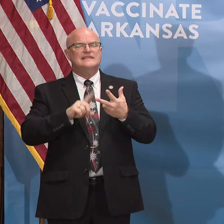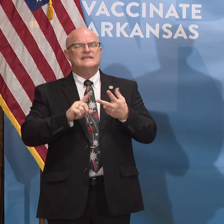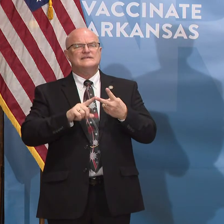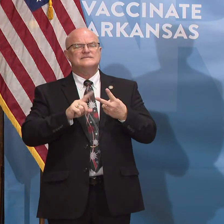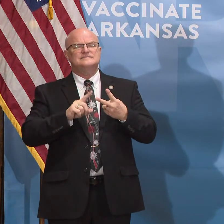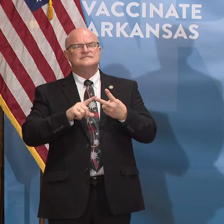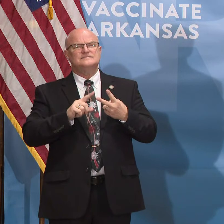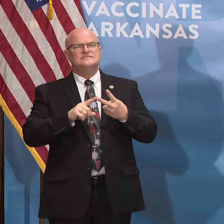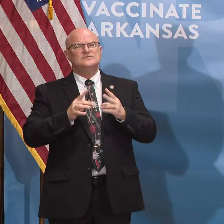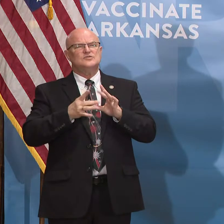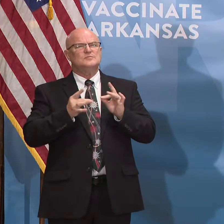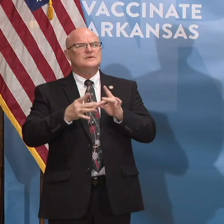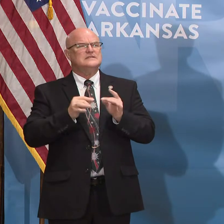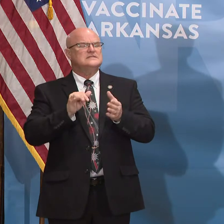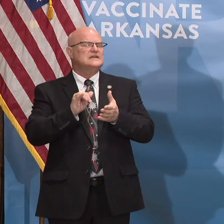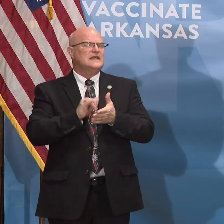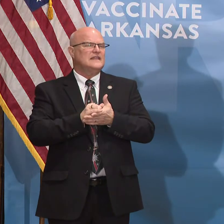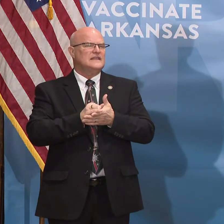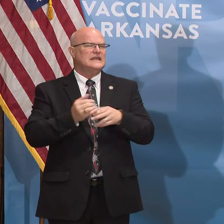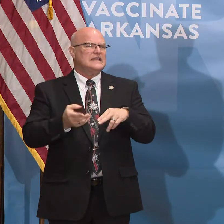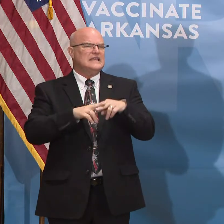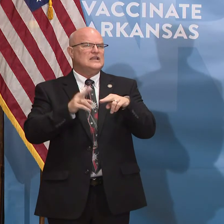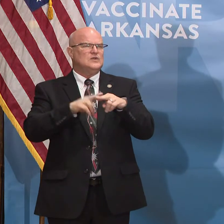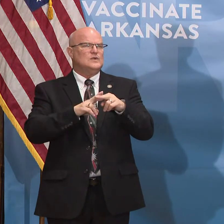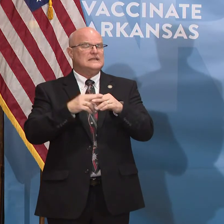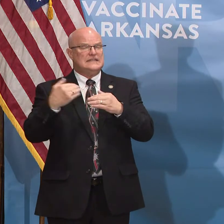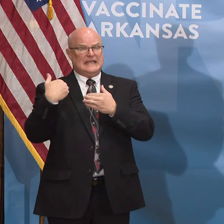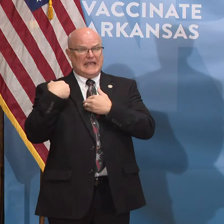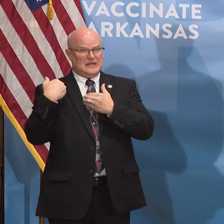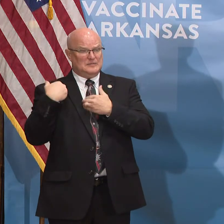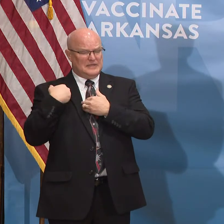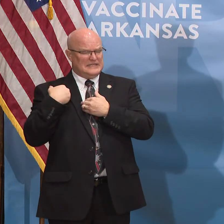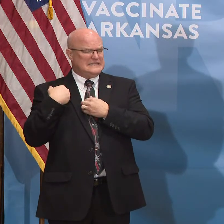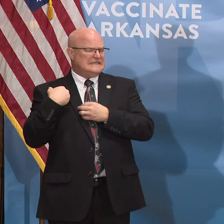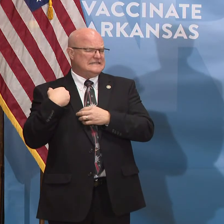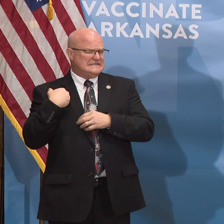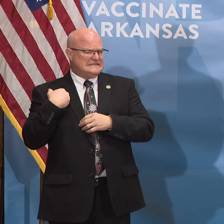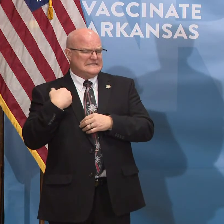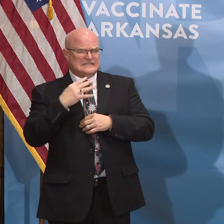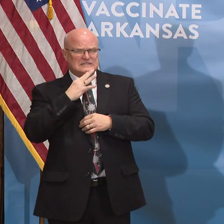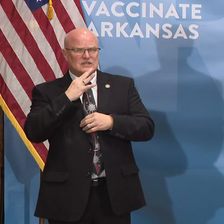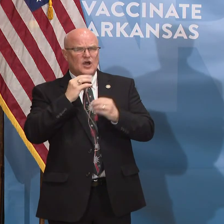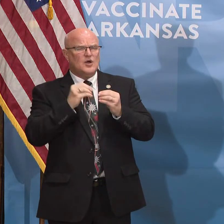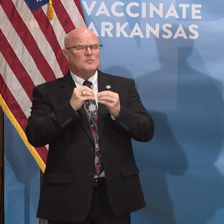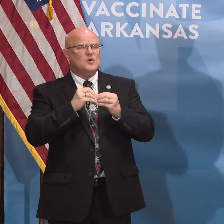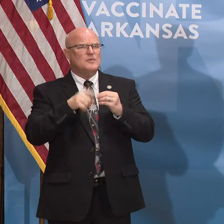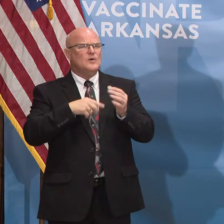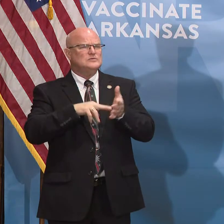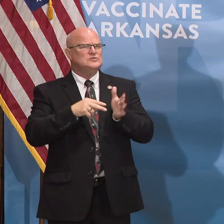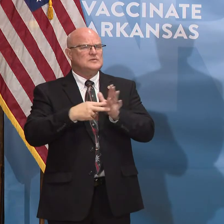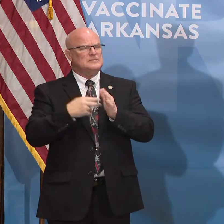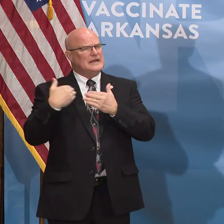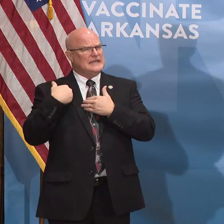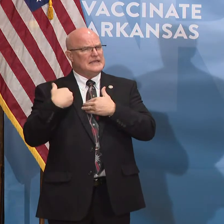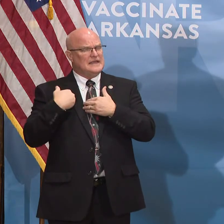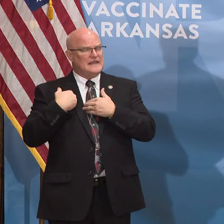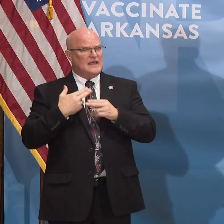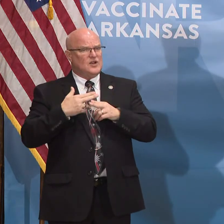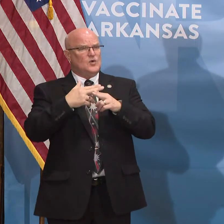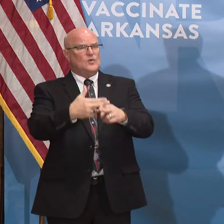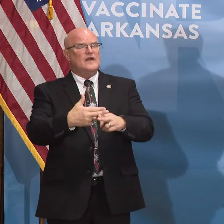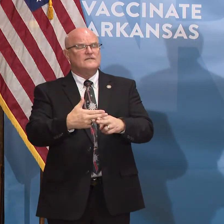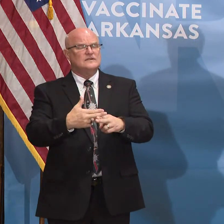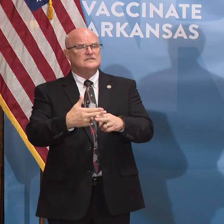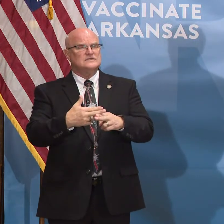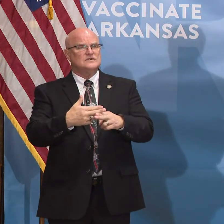the other thing is you mentioned kind of increased accountability, and I guess if you could speak a little more to what you mean by that. Is that a reference